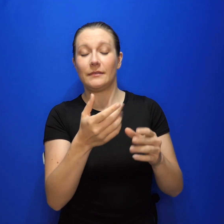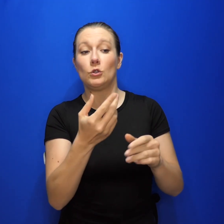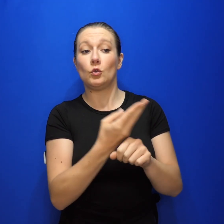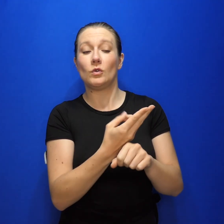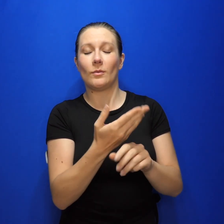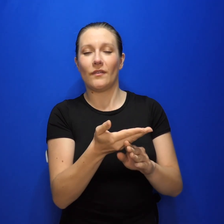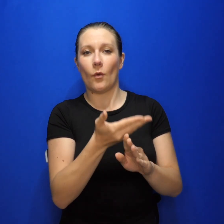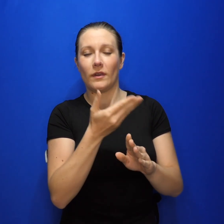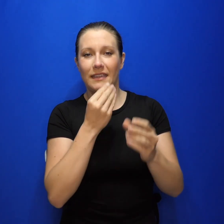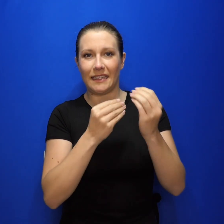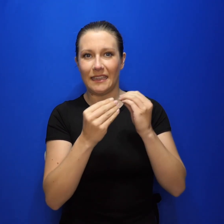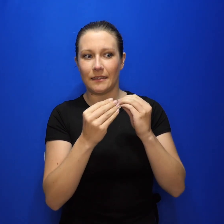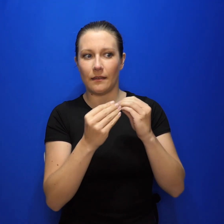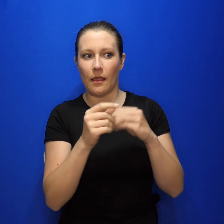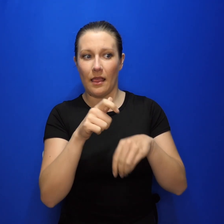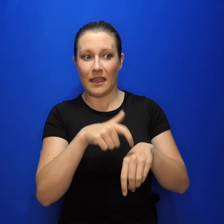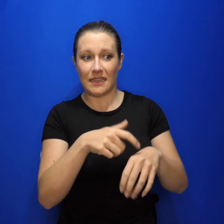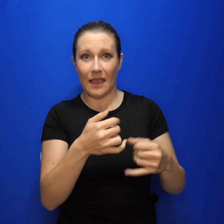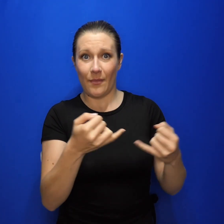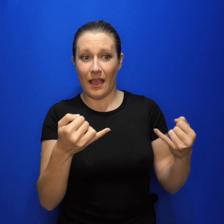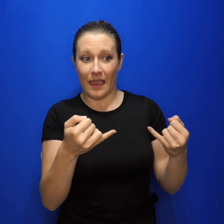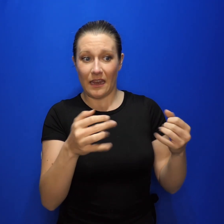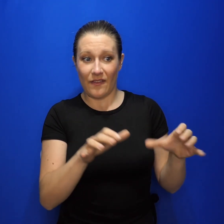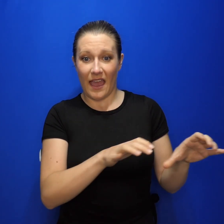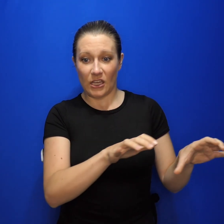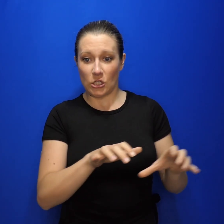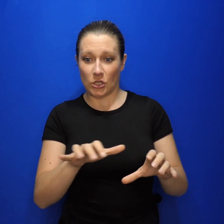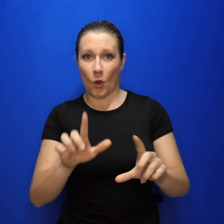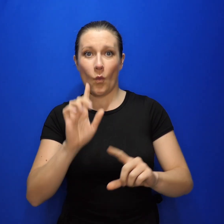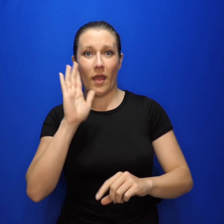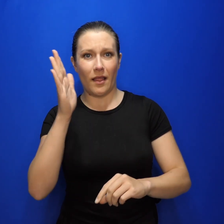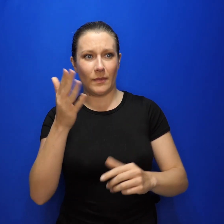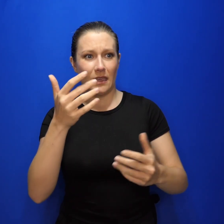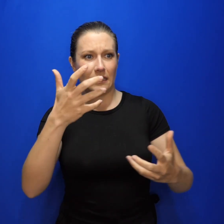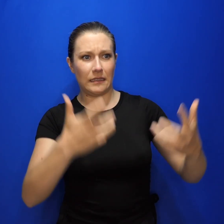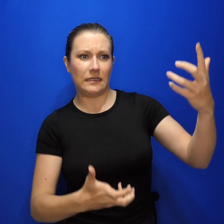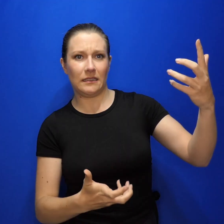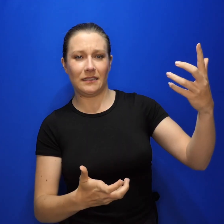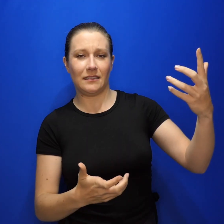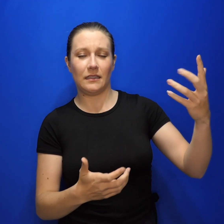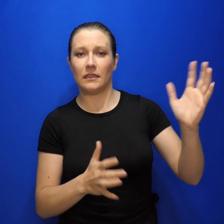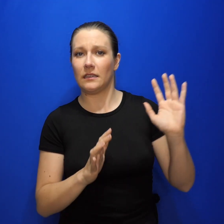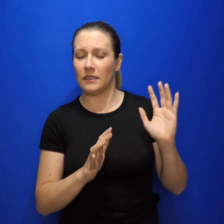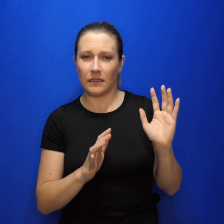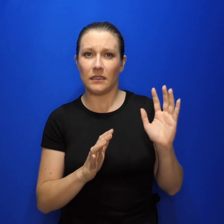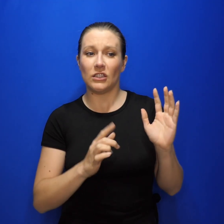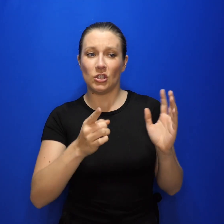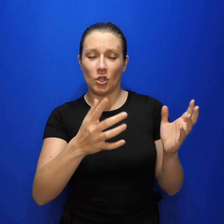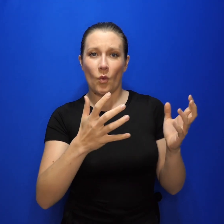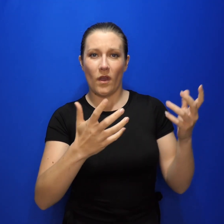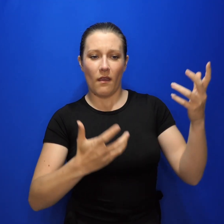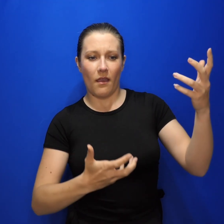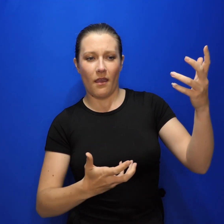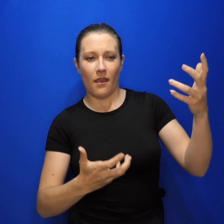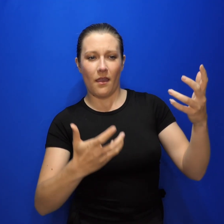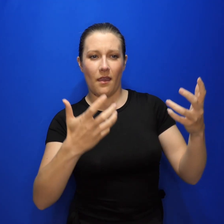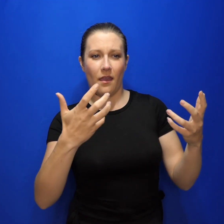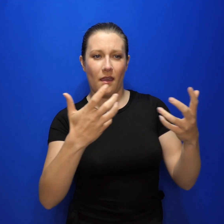said, the timeline there of action is going to be very displaced, and you want to line those up or overlap